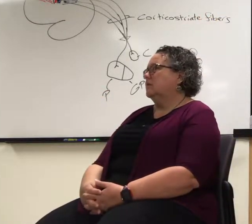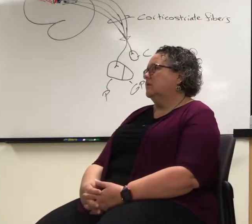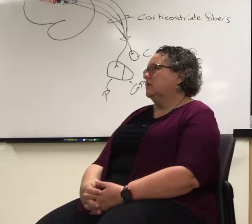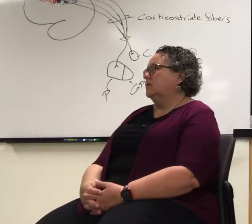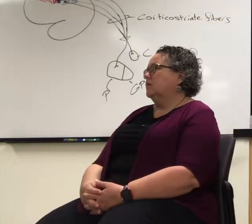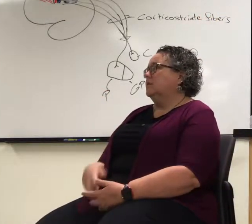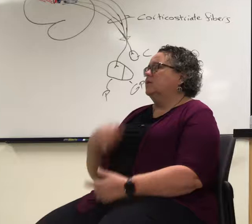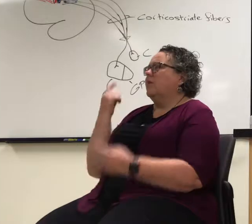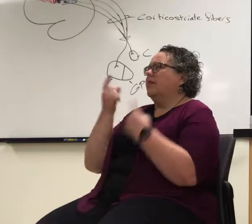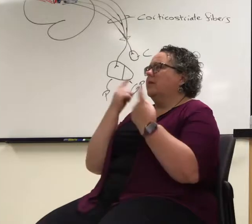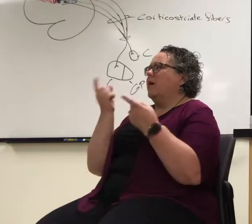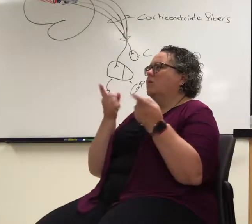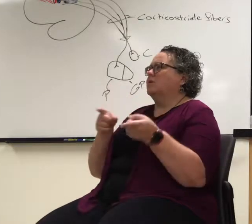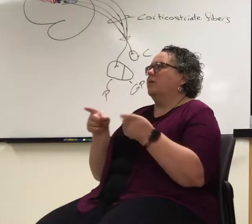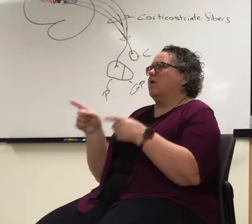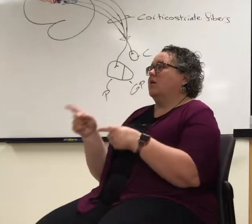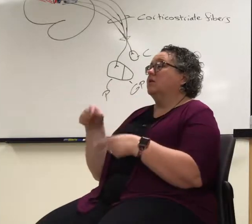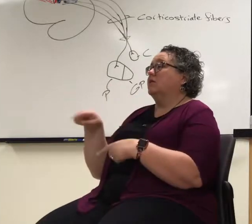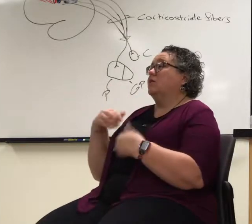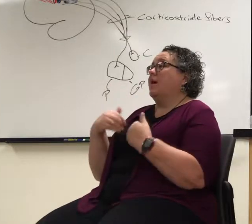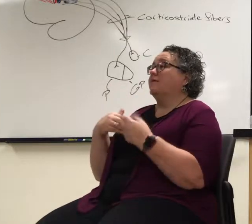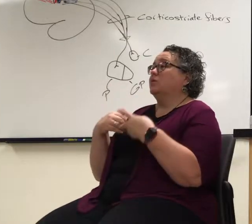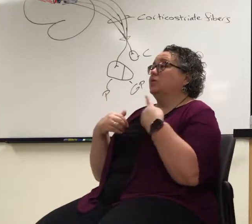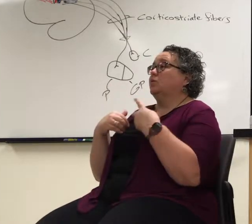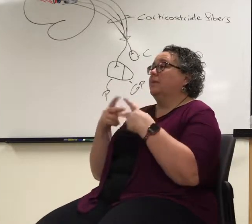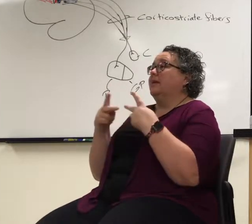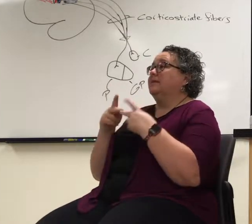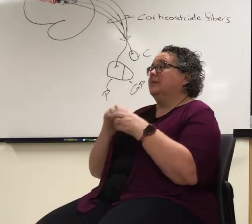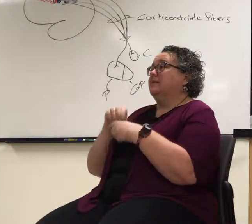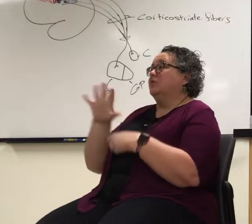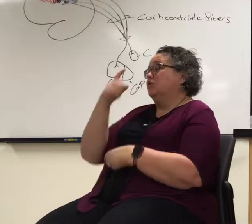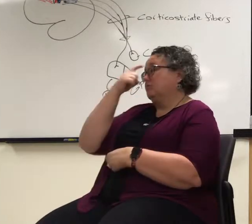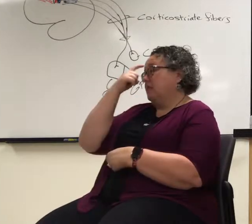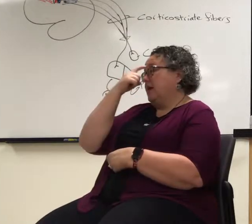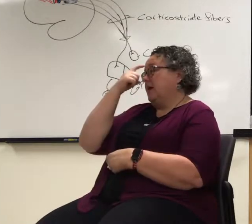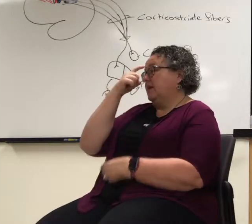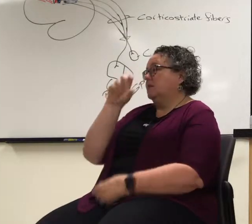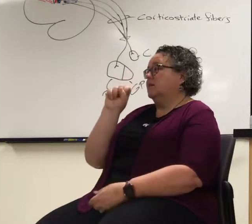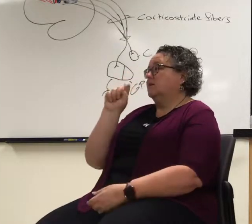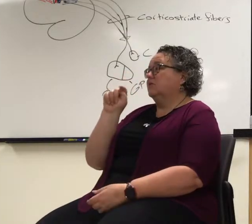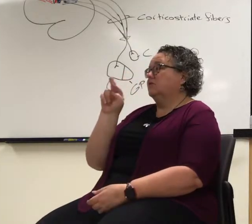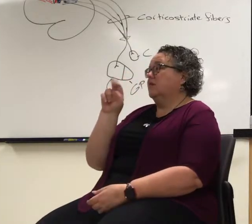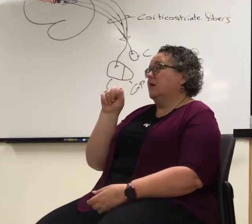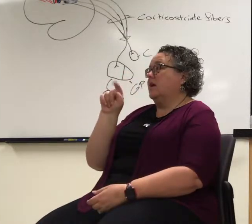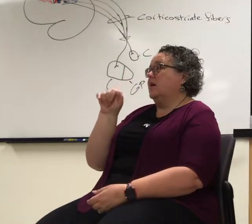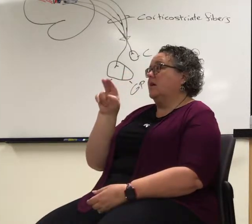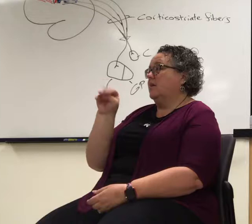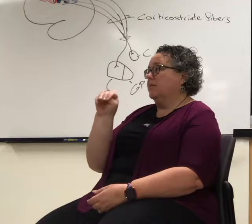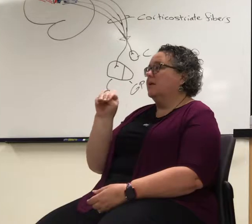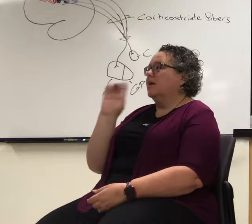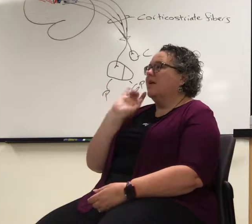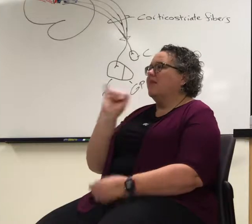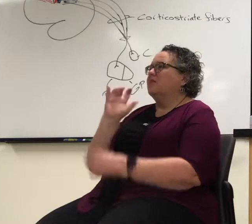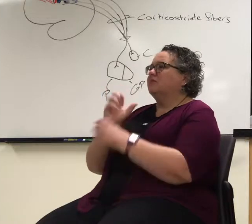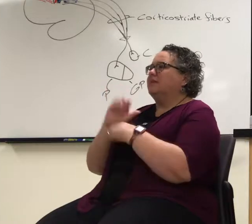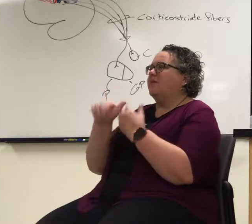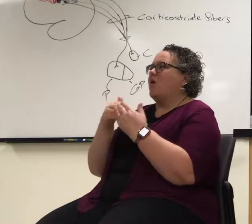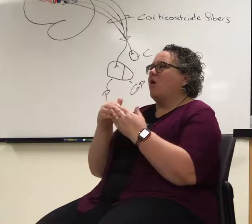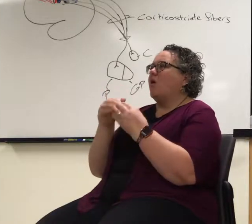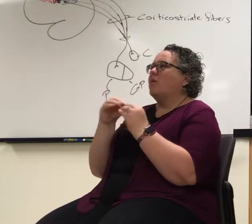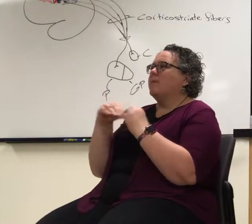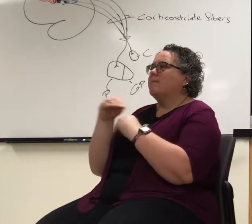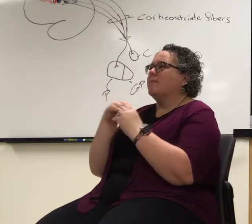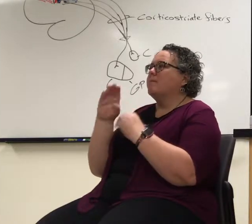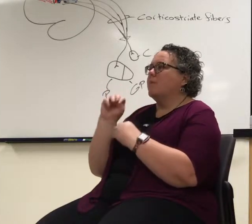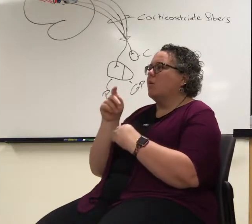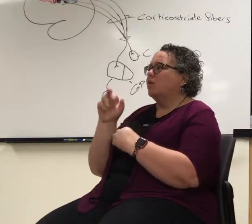And think about what's going on here. You have 2 little spots in the brain, the striatum, that's receiving all the motor and all the